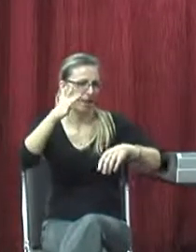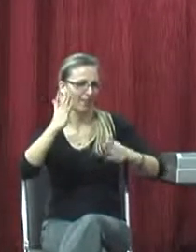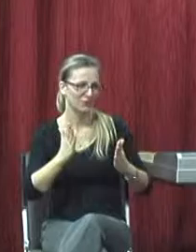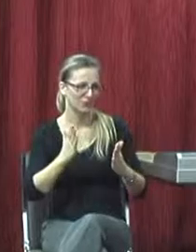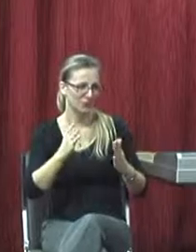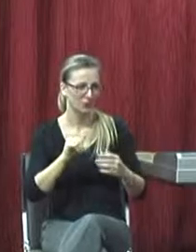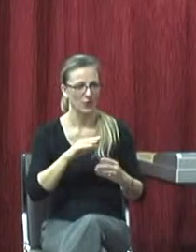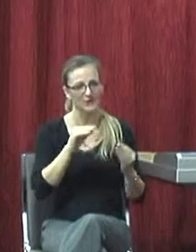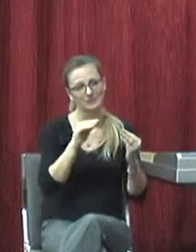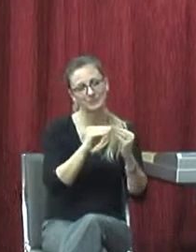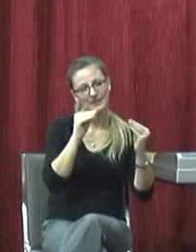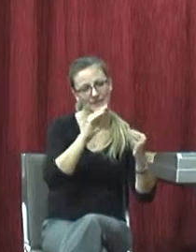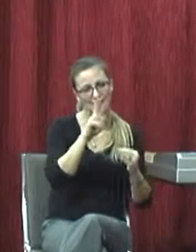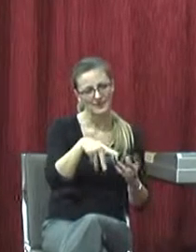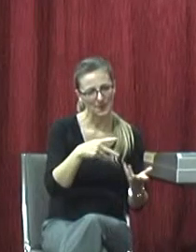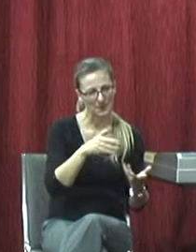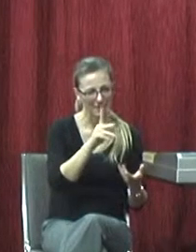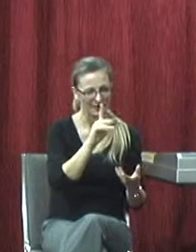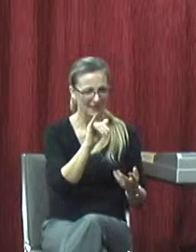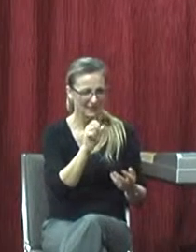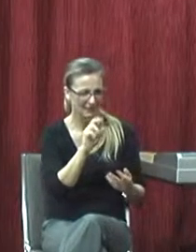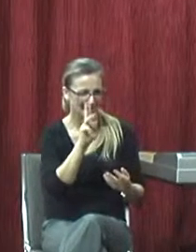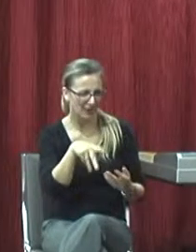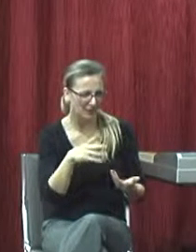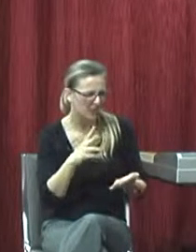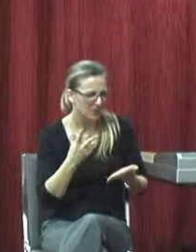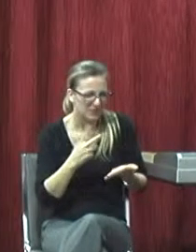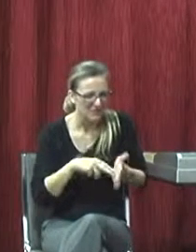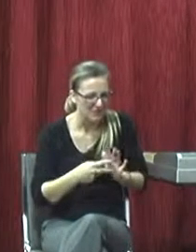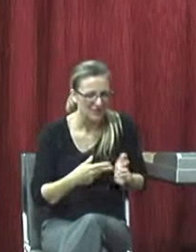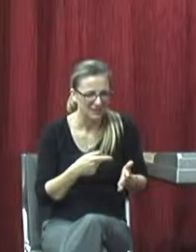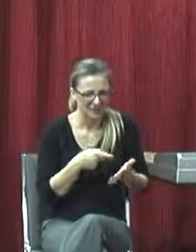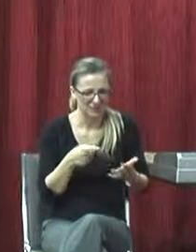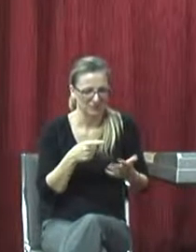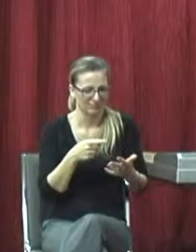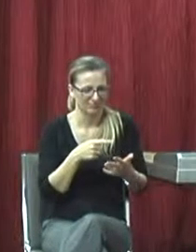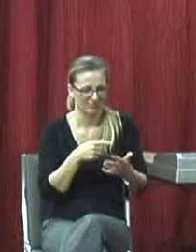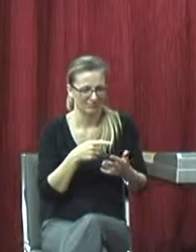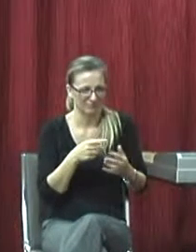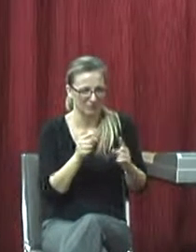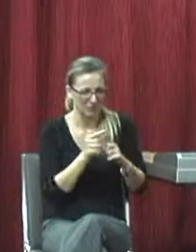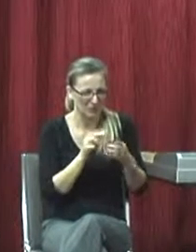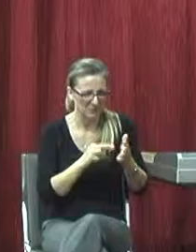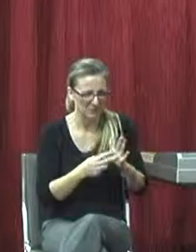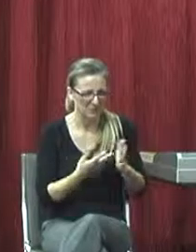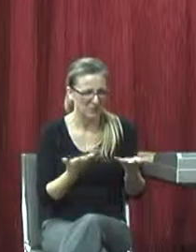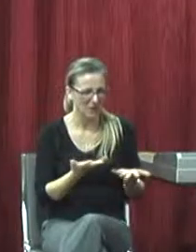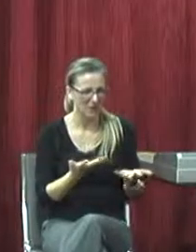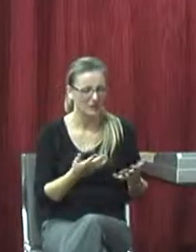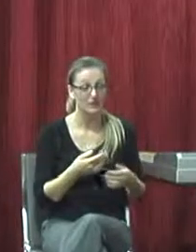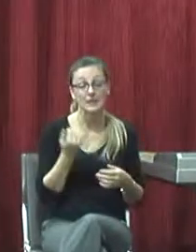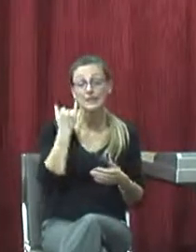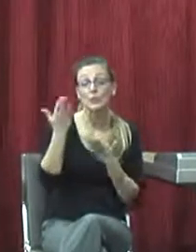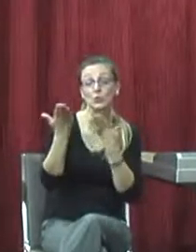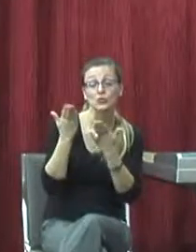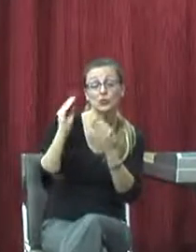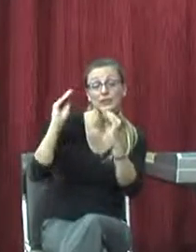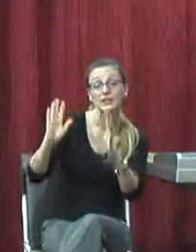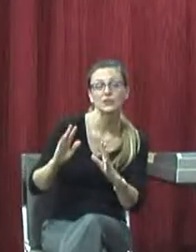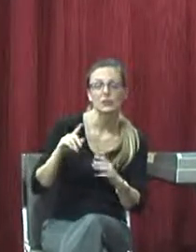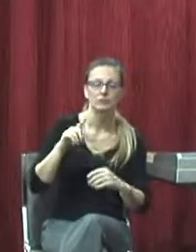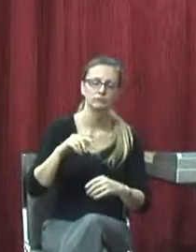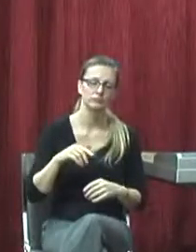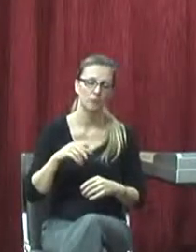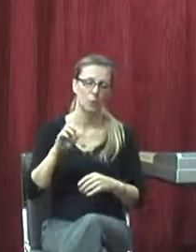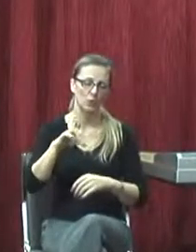Kiss up? Some of you remember those words? What's that all about? Well, if you serve the teacher, whoever's in authority, you're just trying